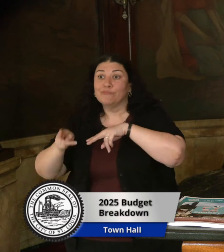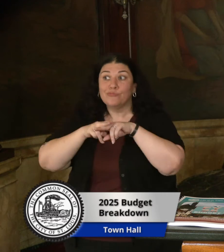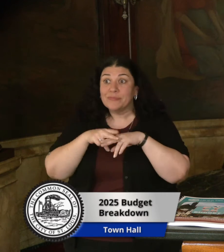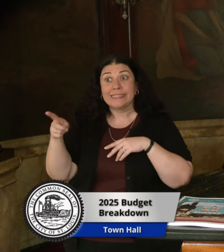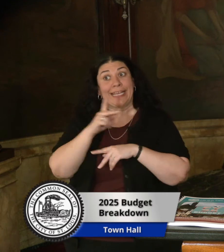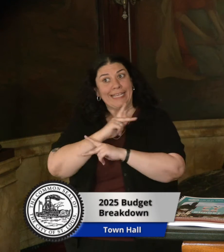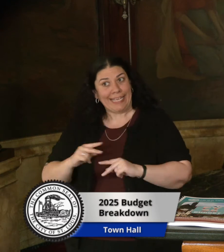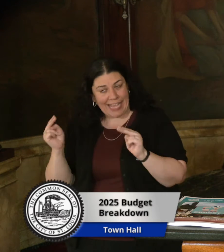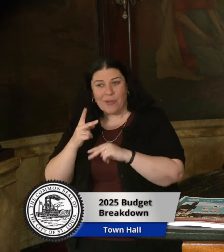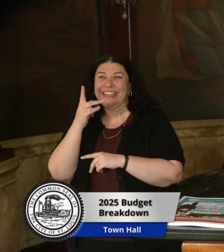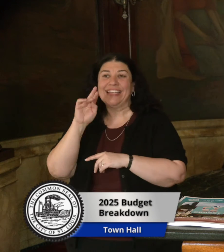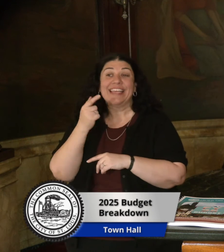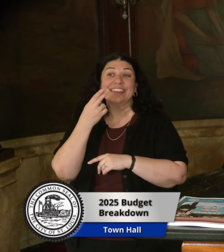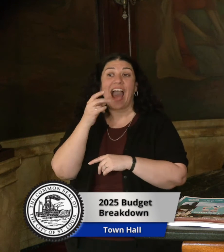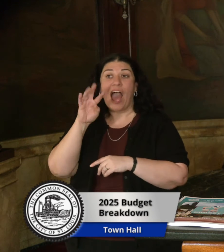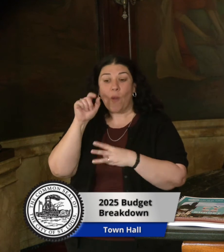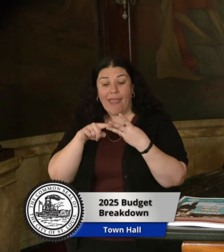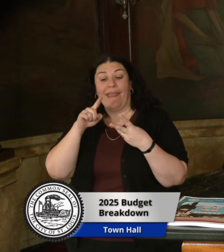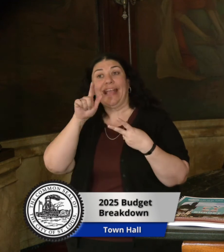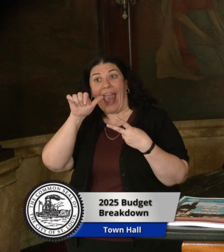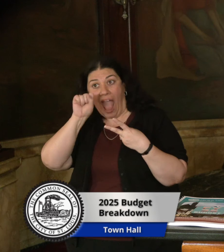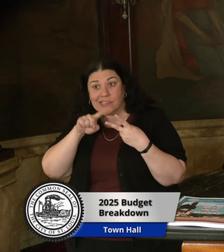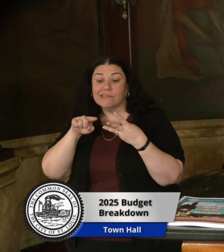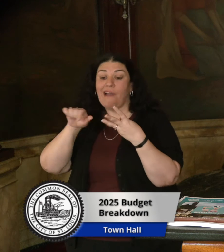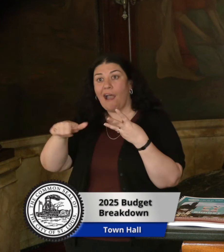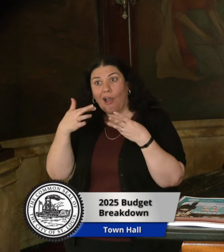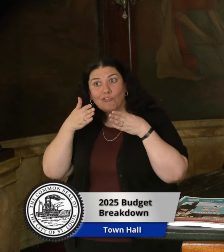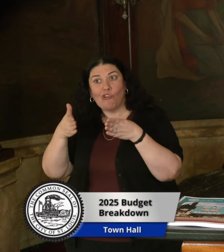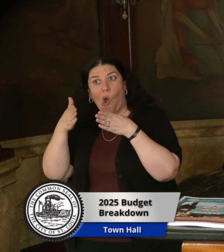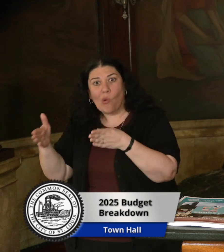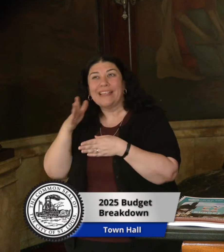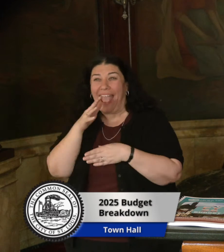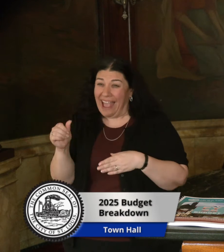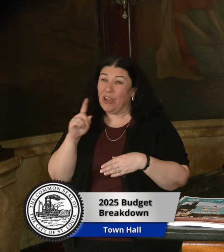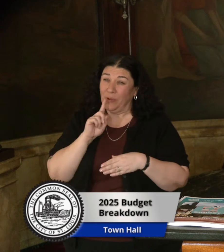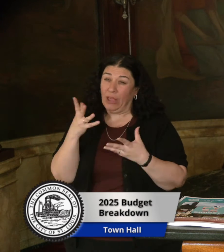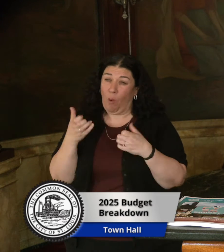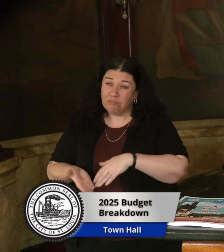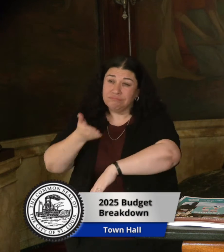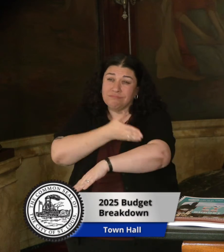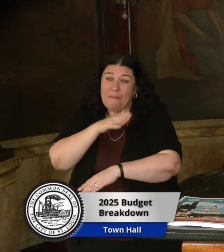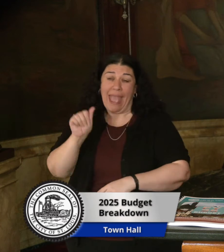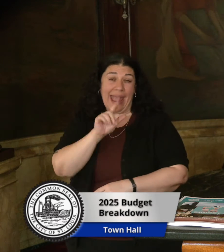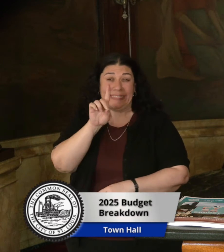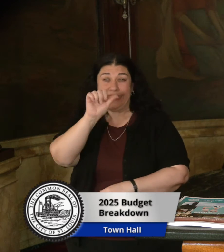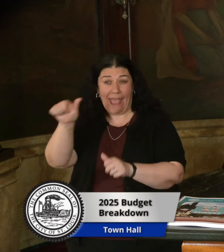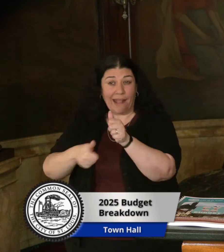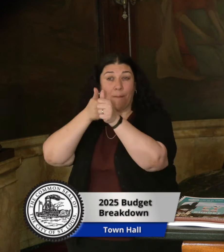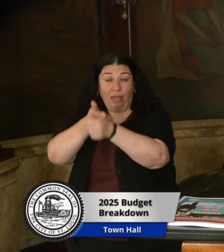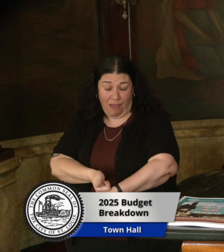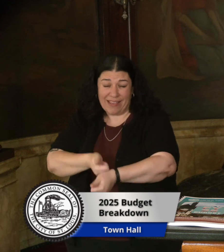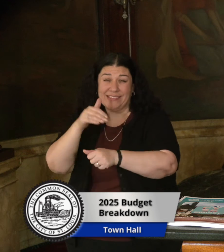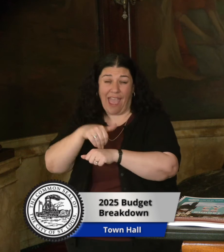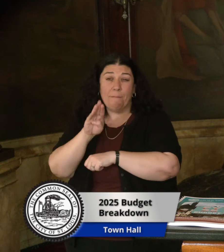Kings Highway, Cass Avenue, and other important roads, and improving our ADA compliance at bus stops. In addition to what's laid